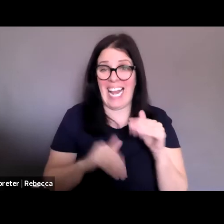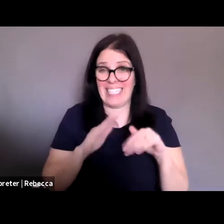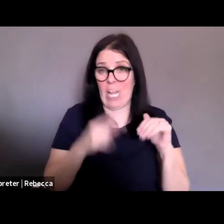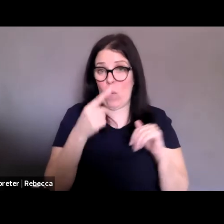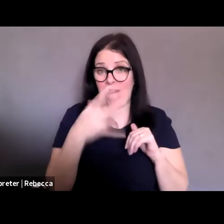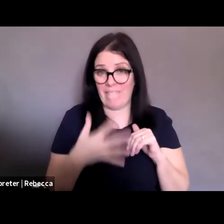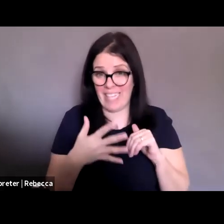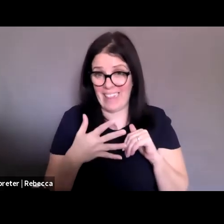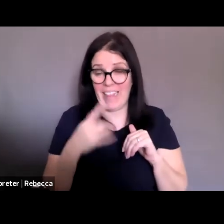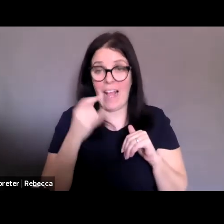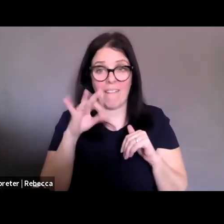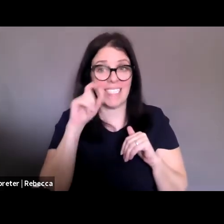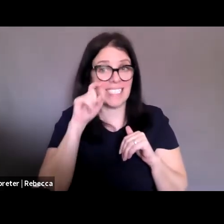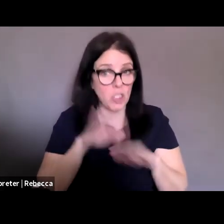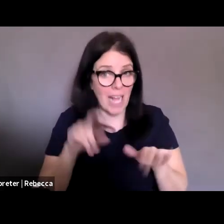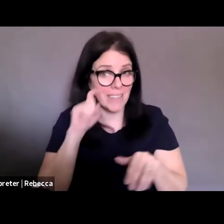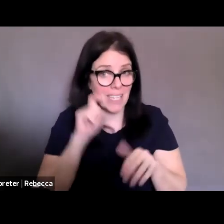with.